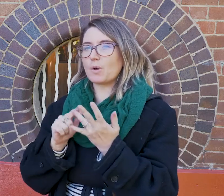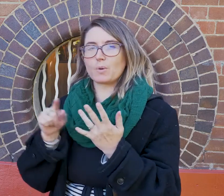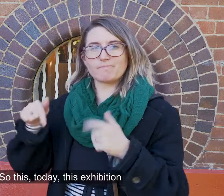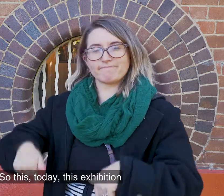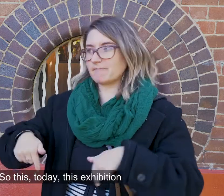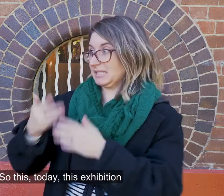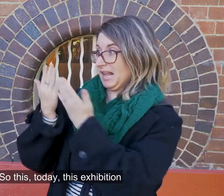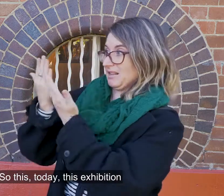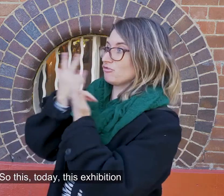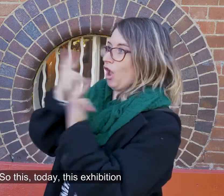So